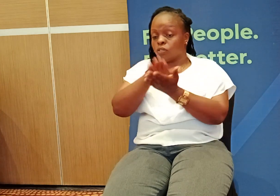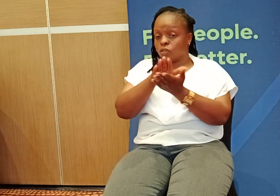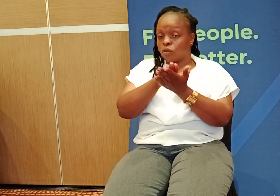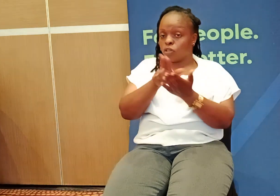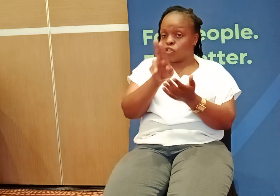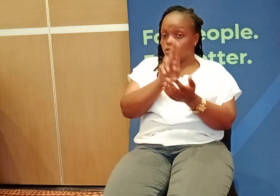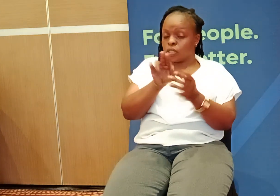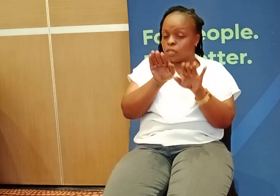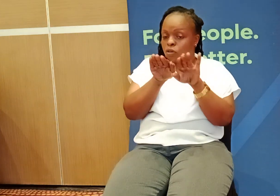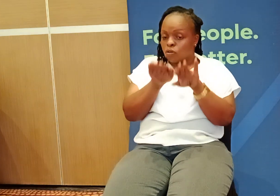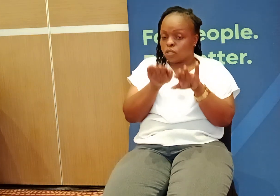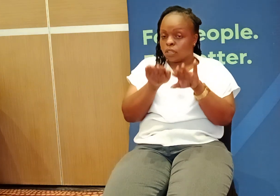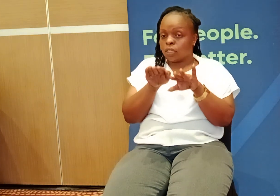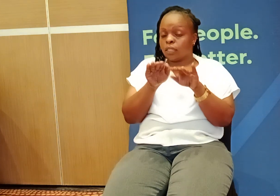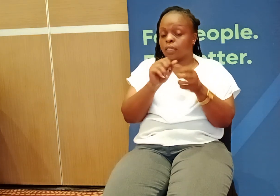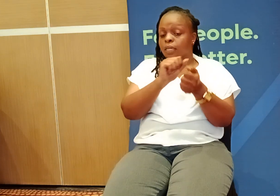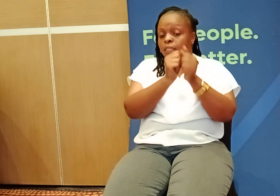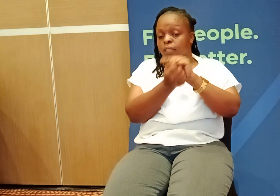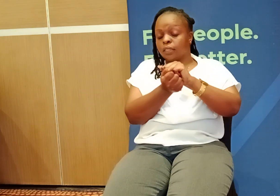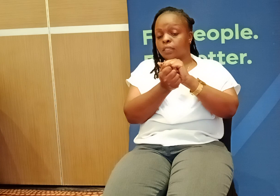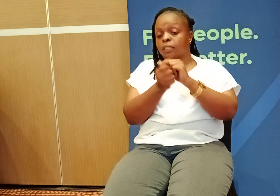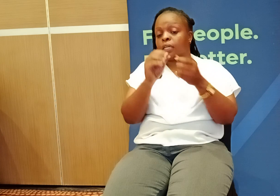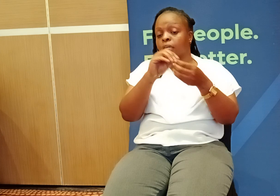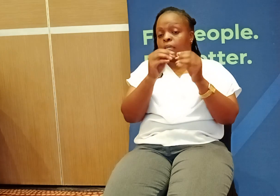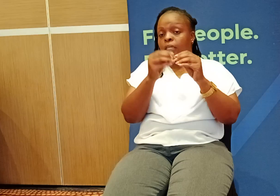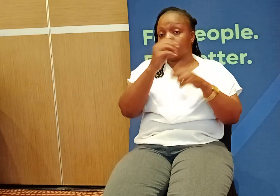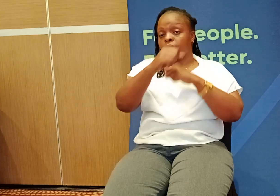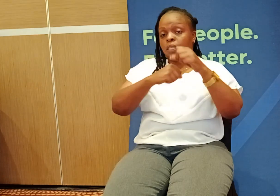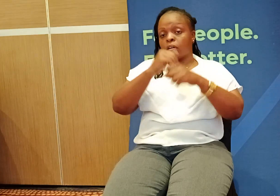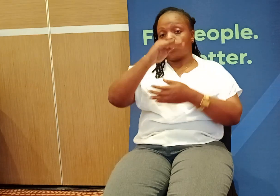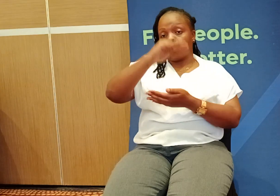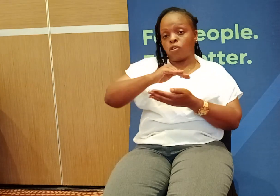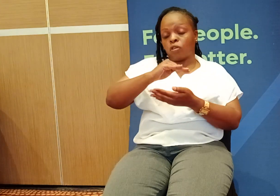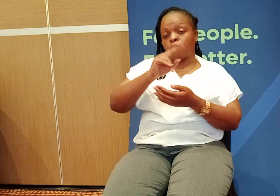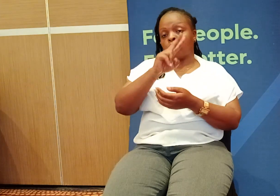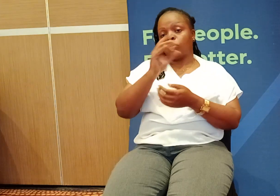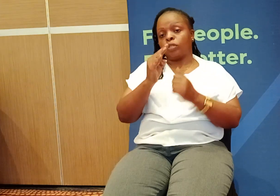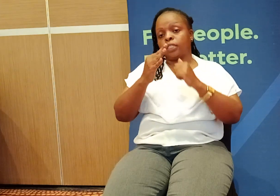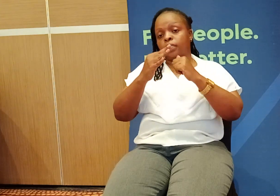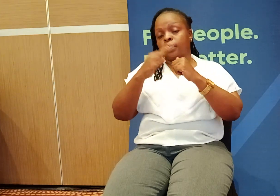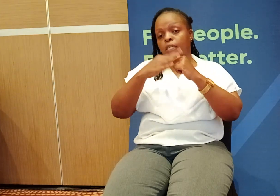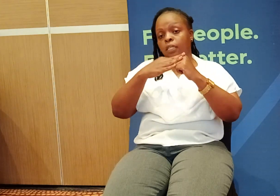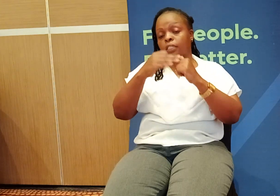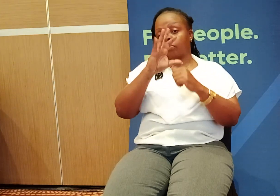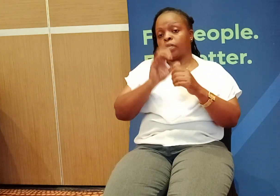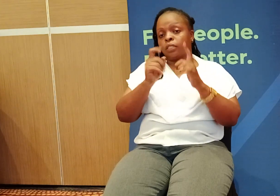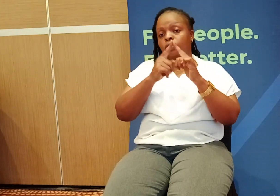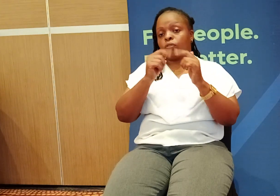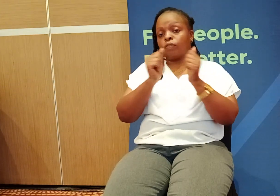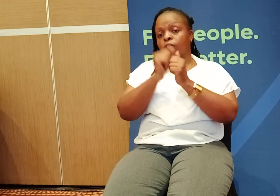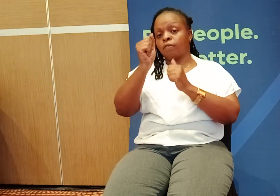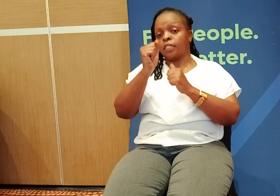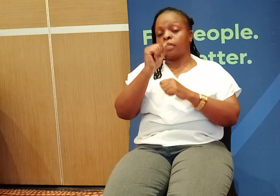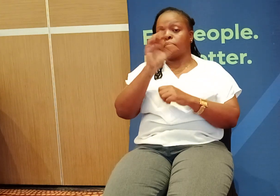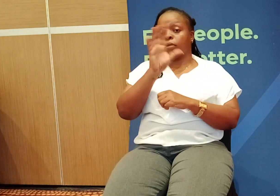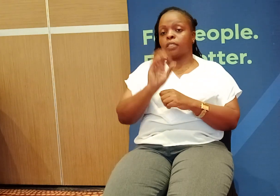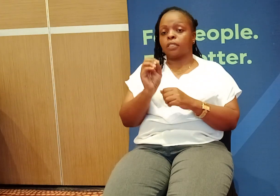rate, the year-on-year growth drops from 28% to 15%. We did see